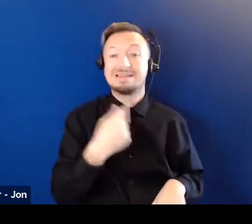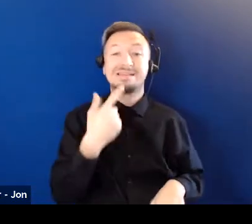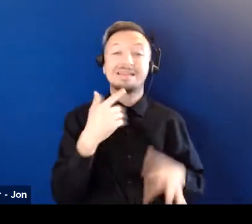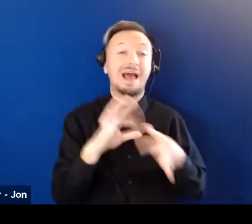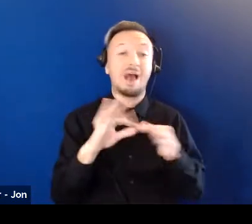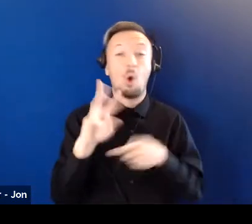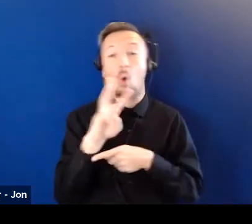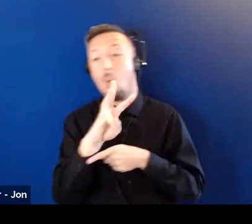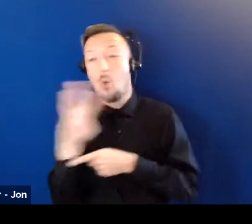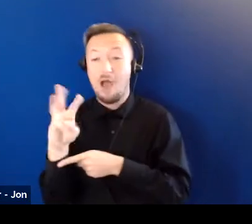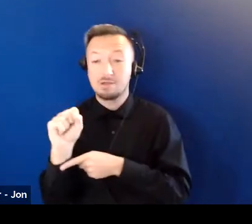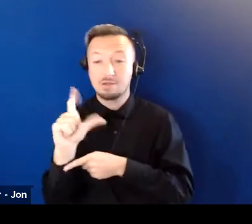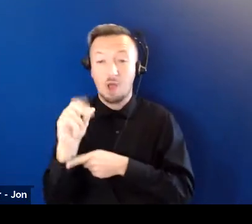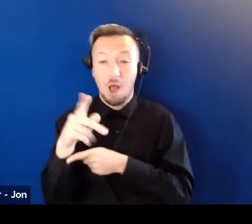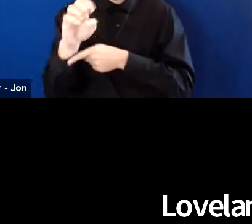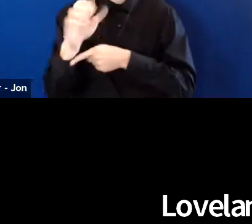Oh, nice.